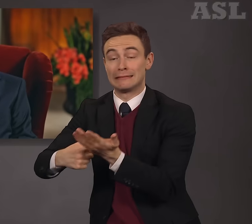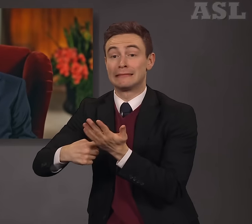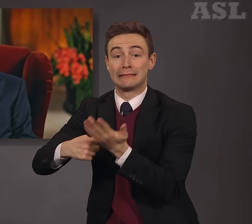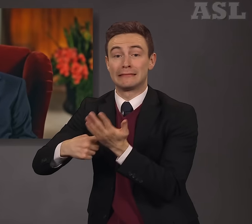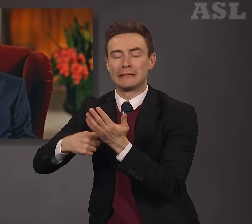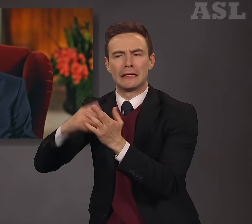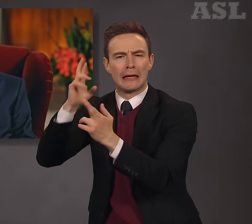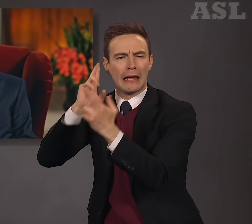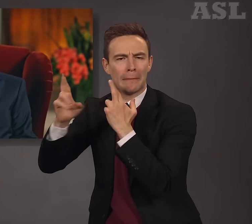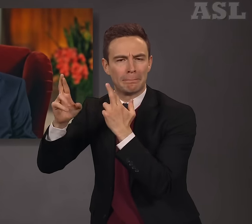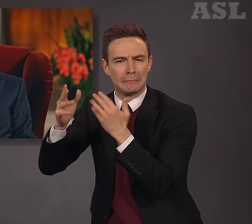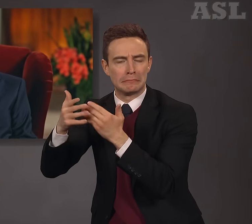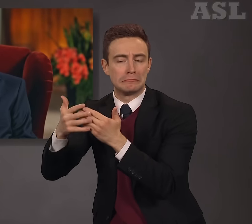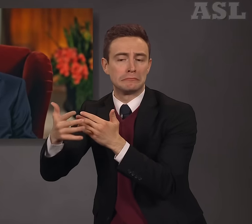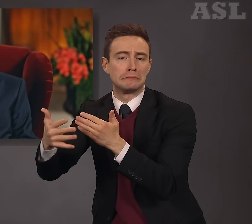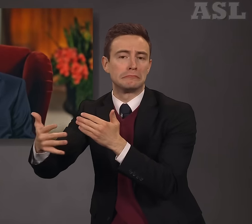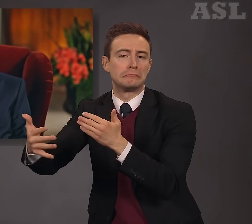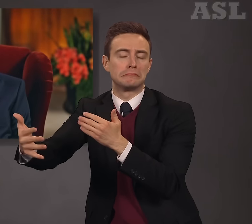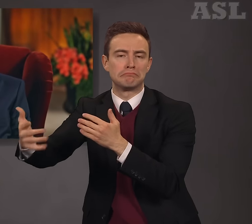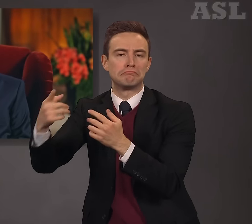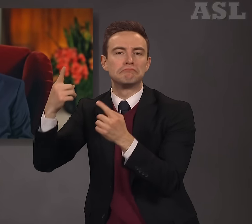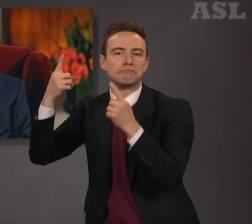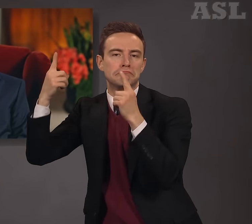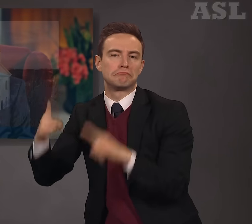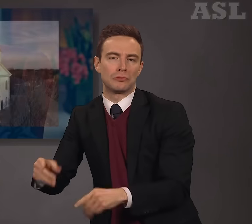of Christ that led to this agreement.